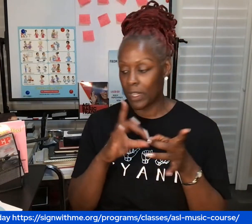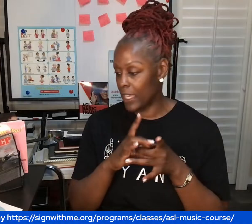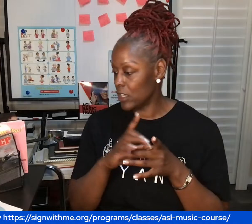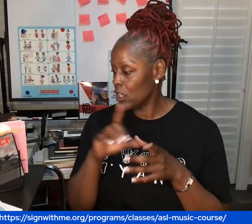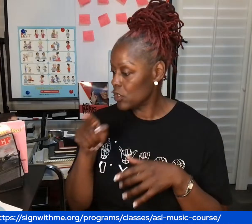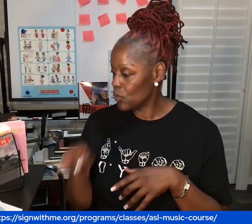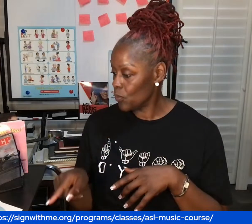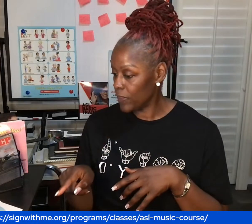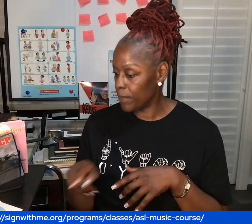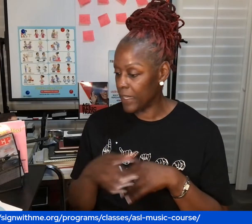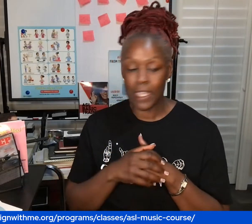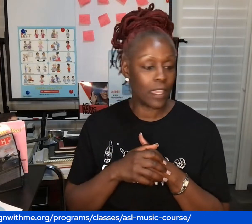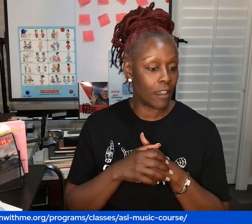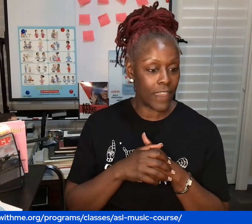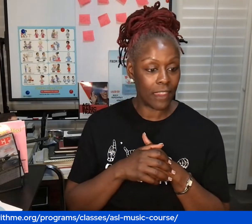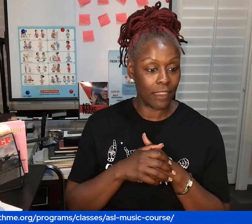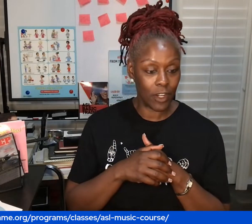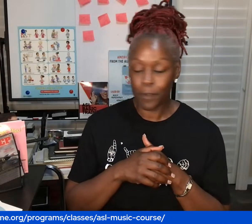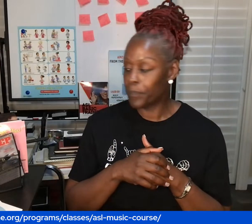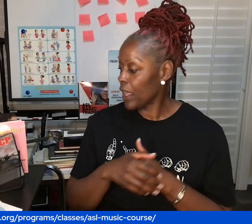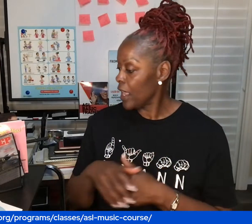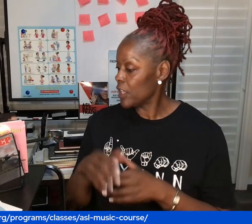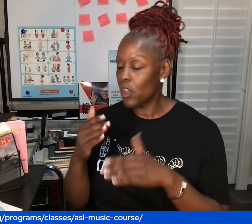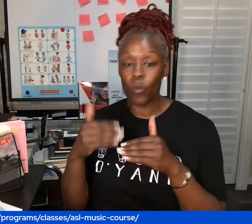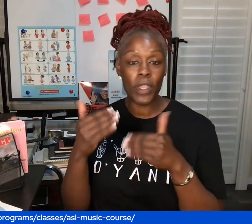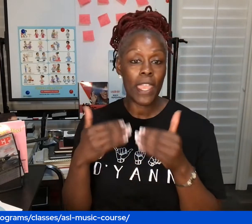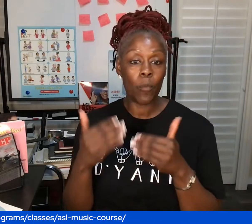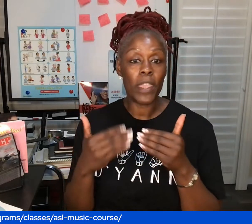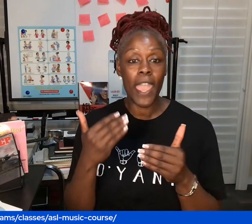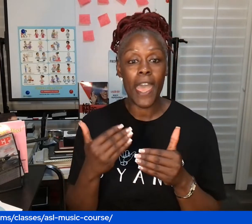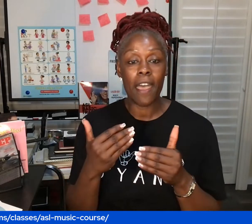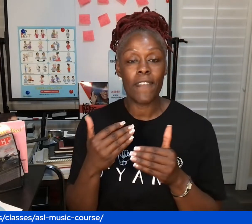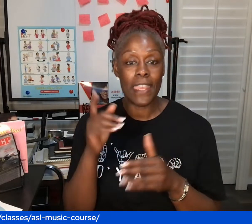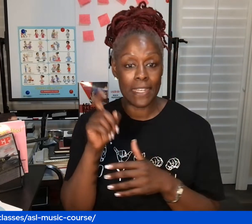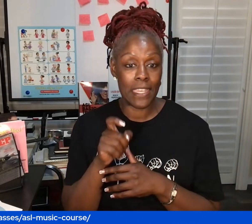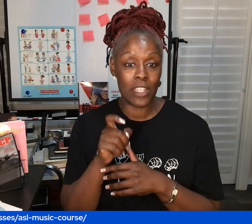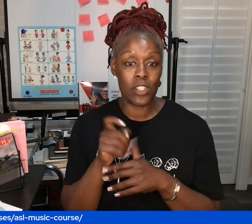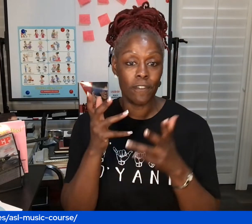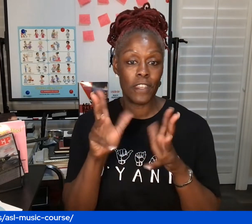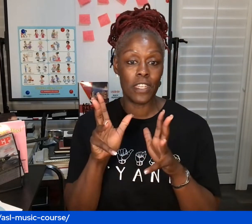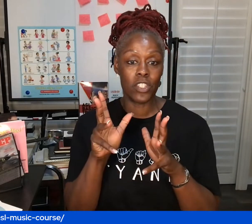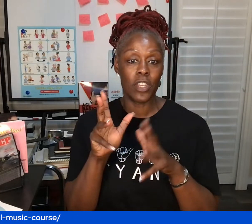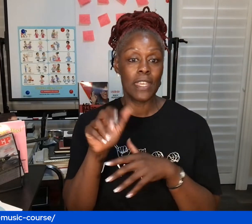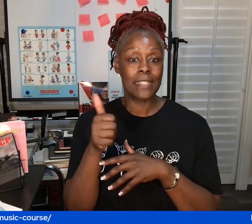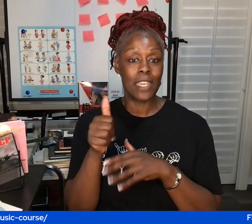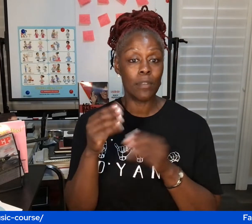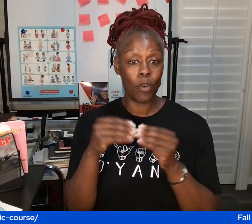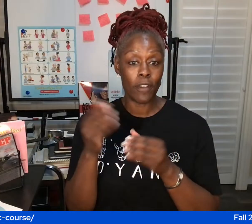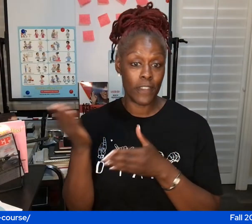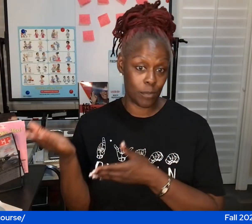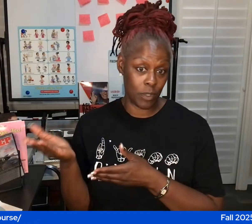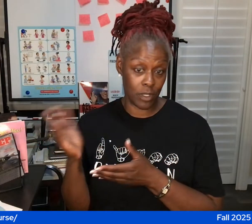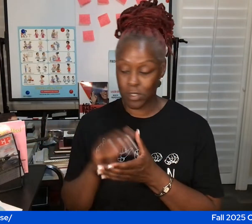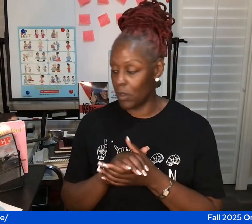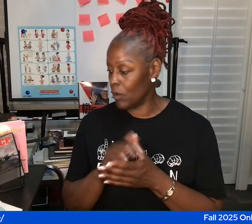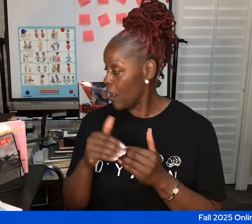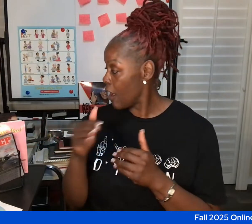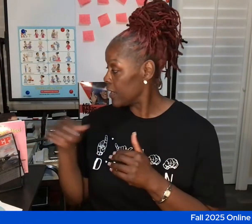relate with the beginning of that letter. And so we have a need to finish 10 more of these books. So our